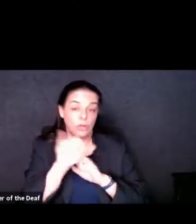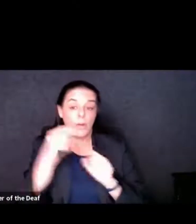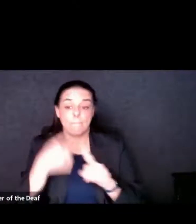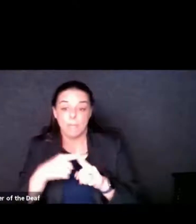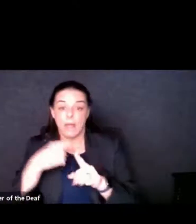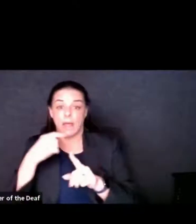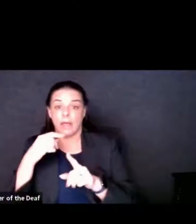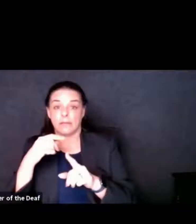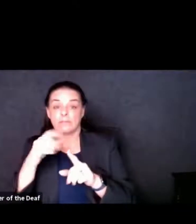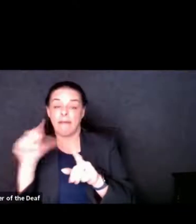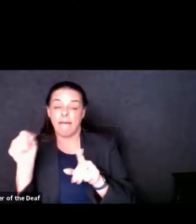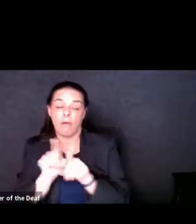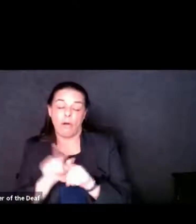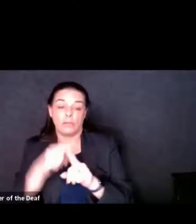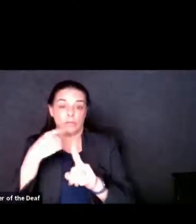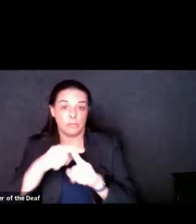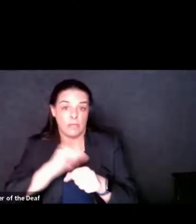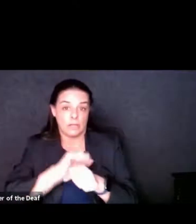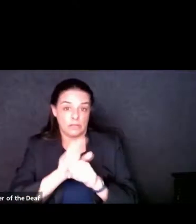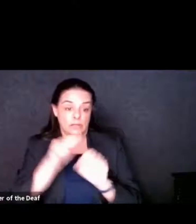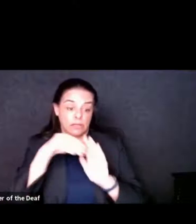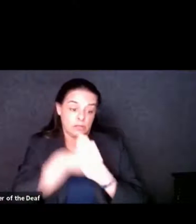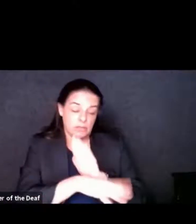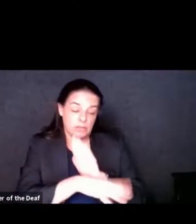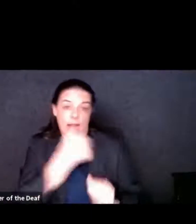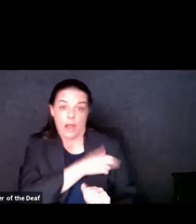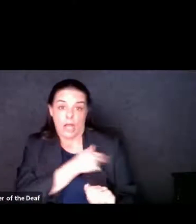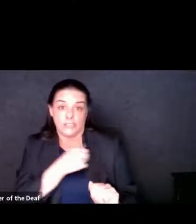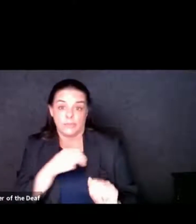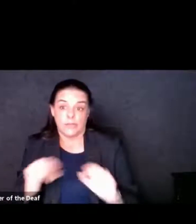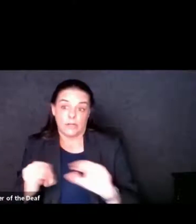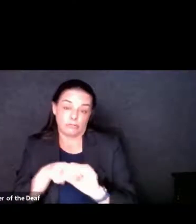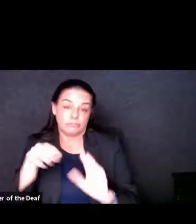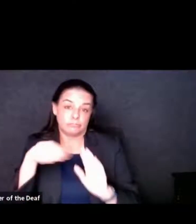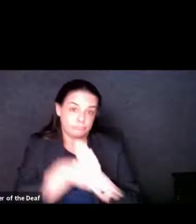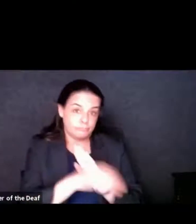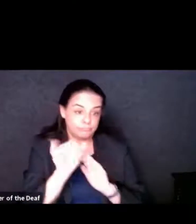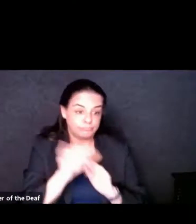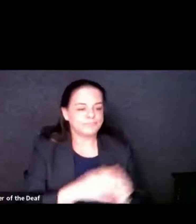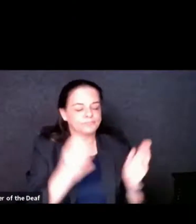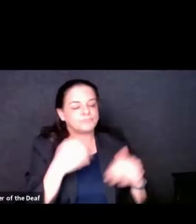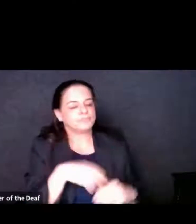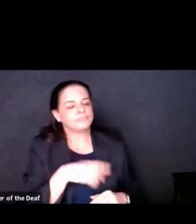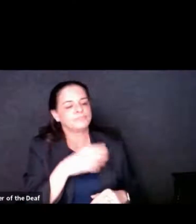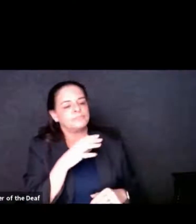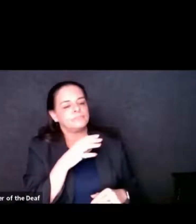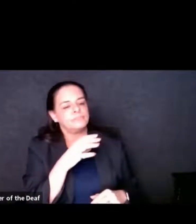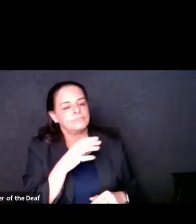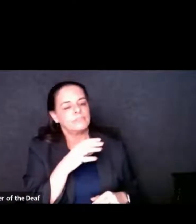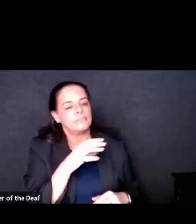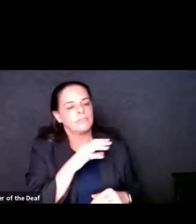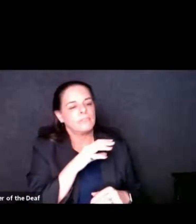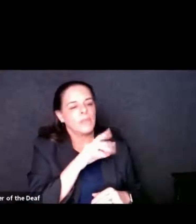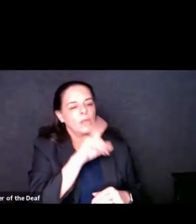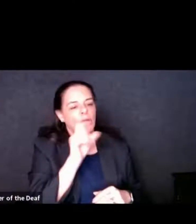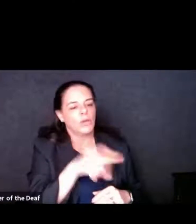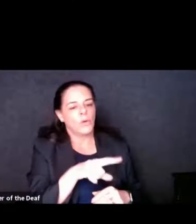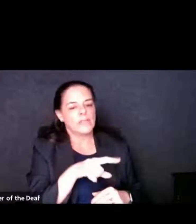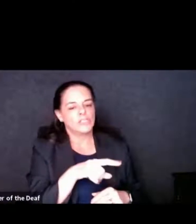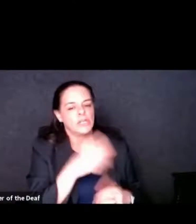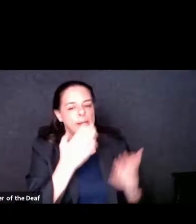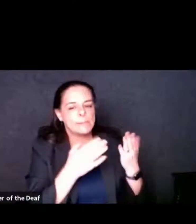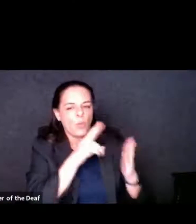our hospitalizations are dropping off as well. All right, a couple questions here from Cole and Charity. I'll read them all out because it might help you